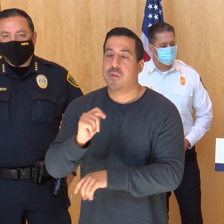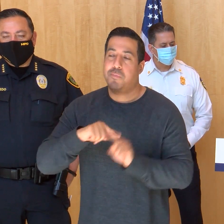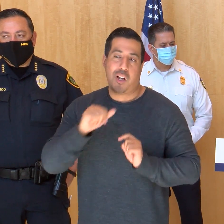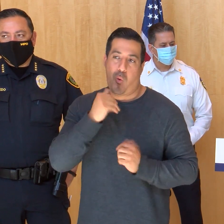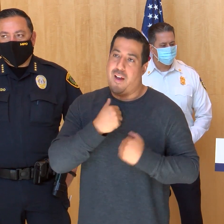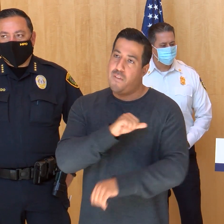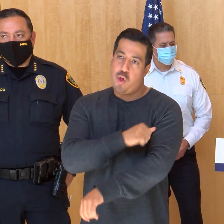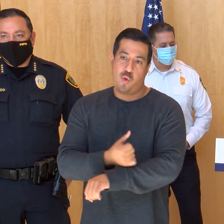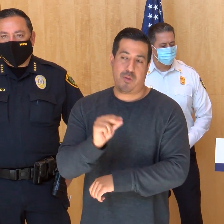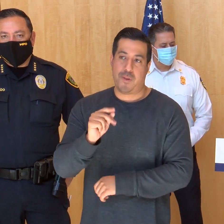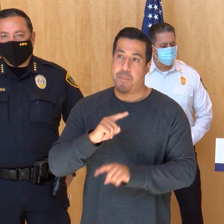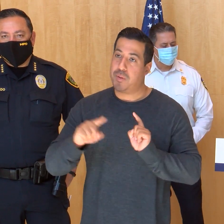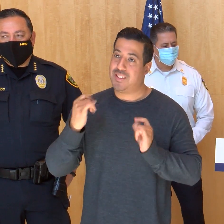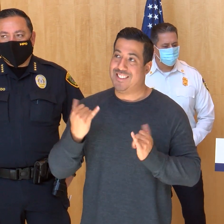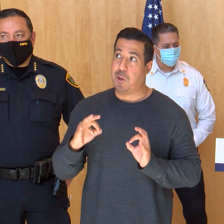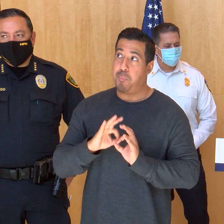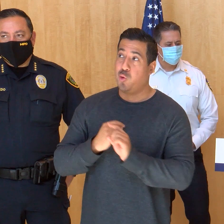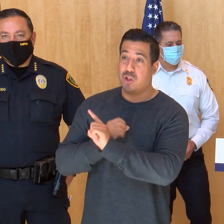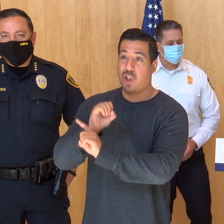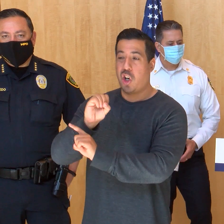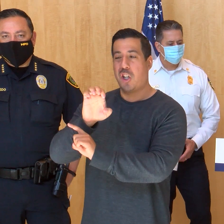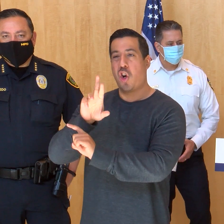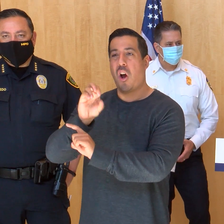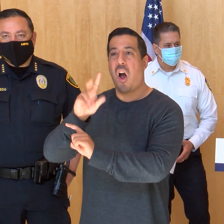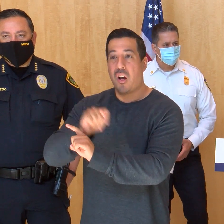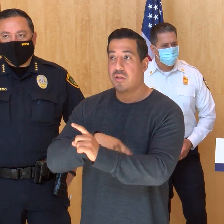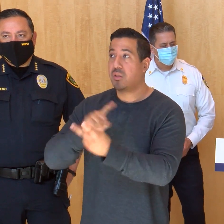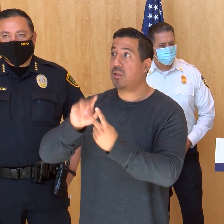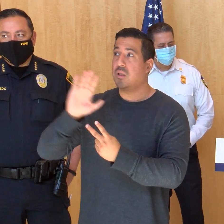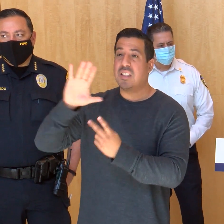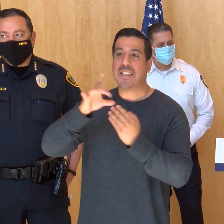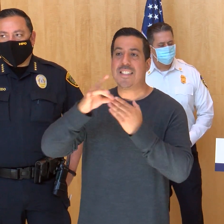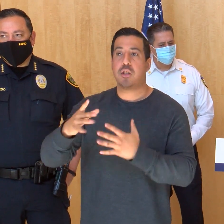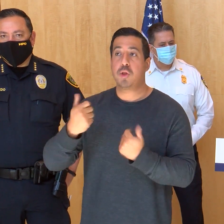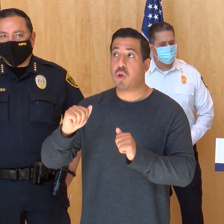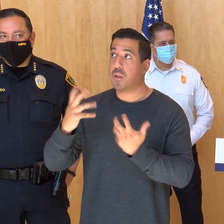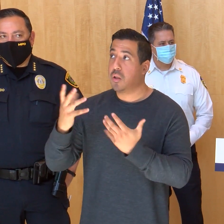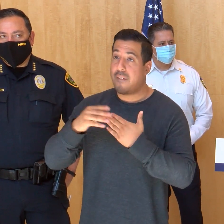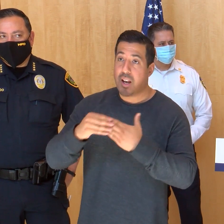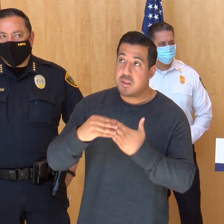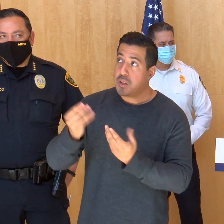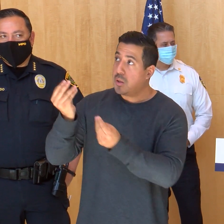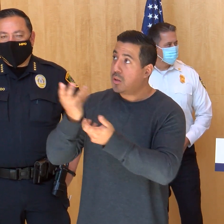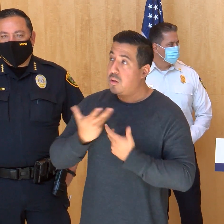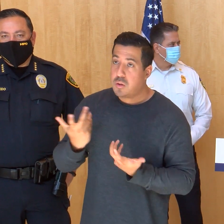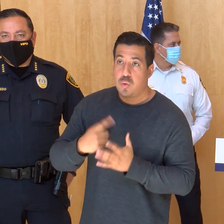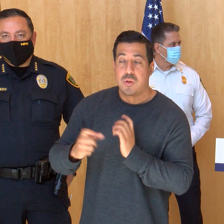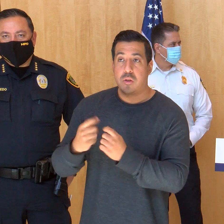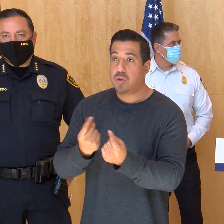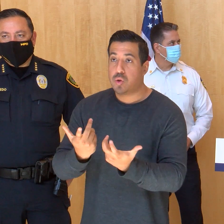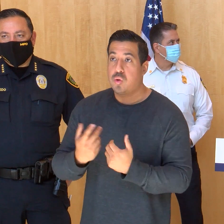is important for ERCOT, state leadership, to provide as much flexibility to do everything that